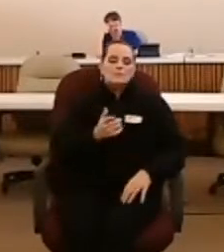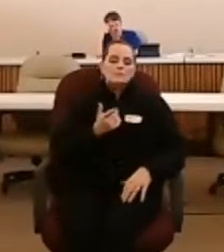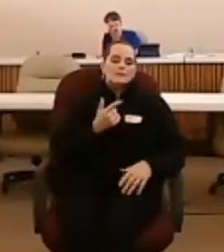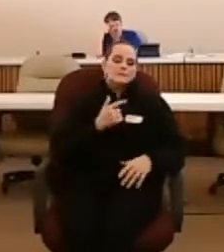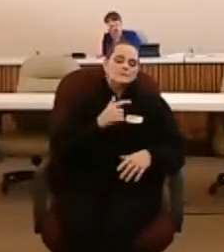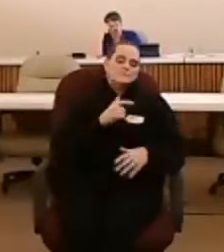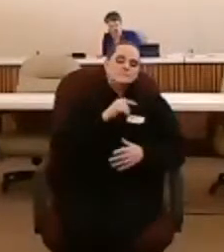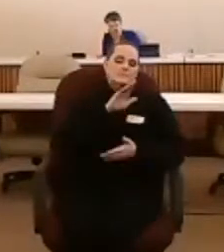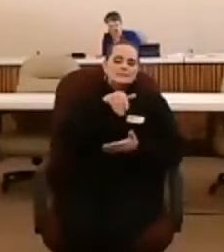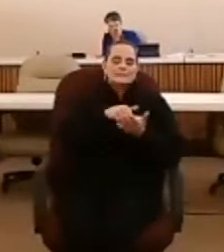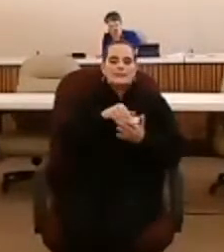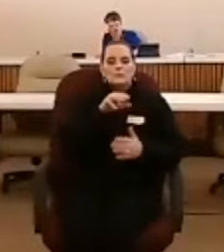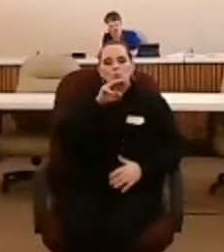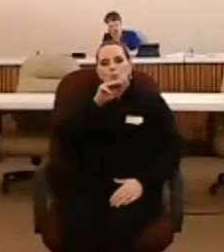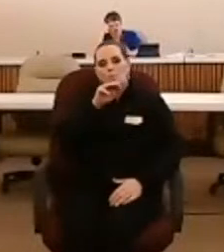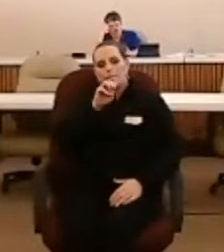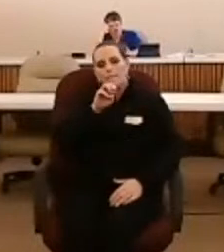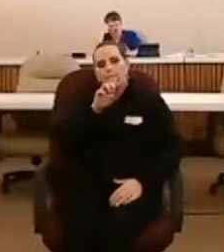medians.